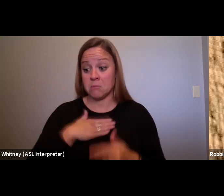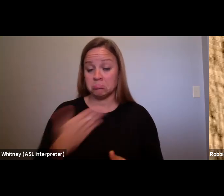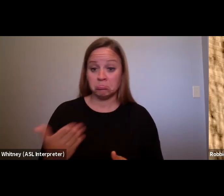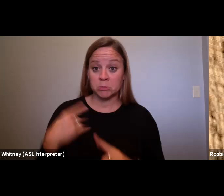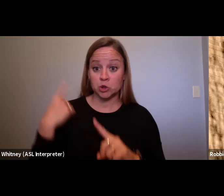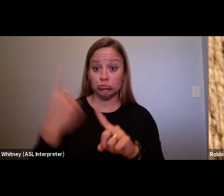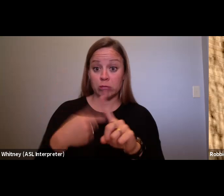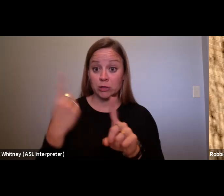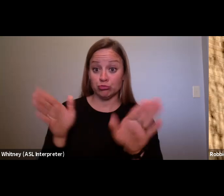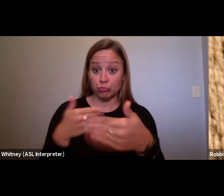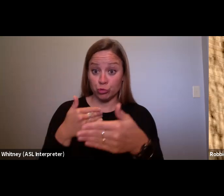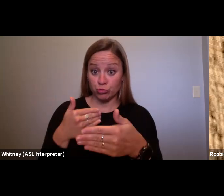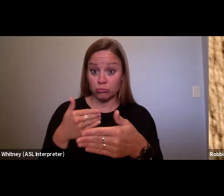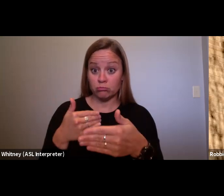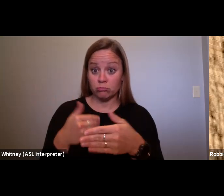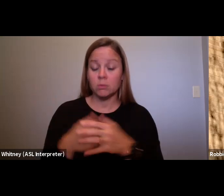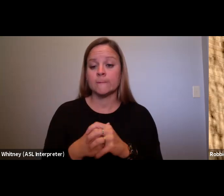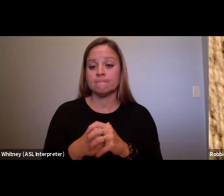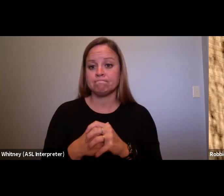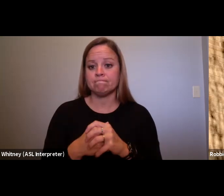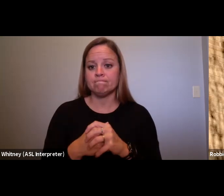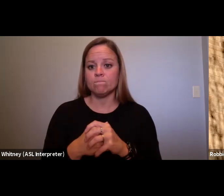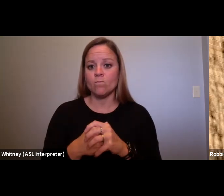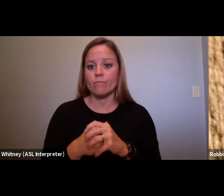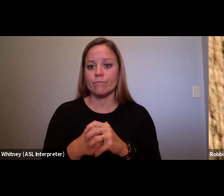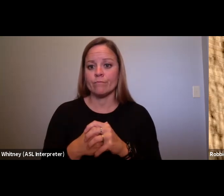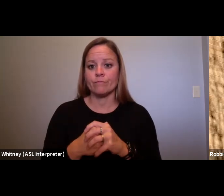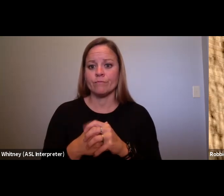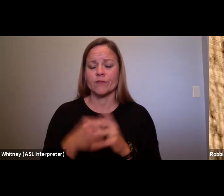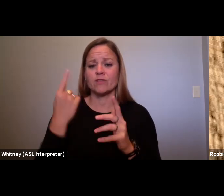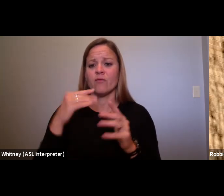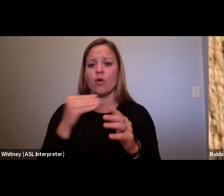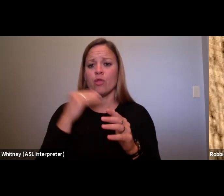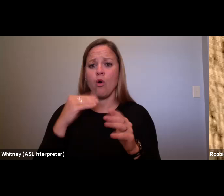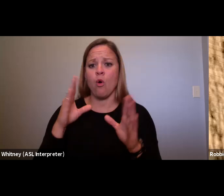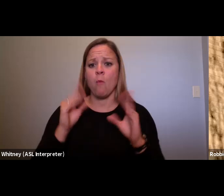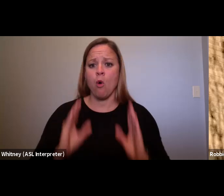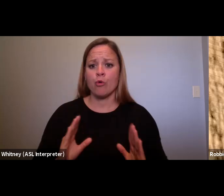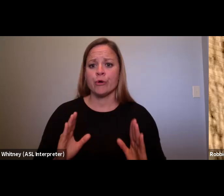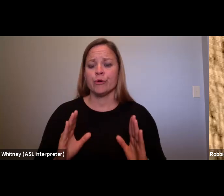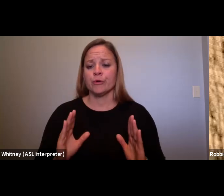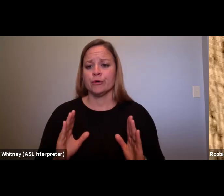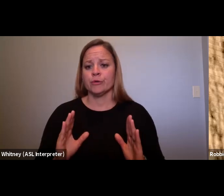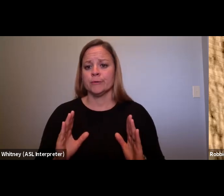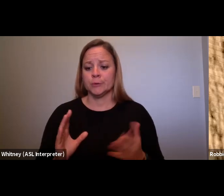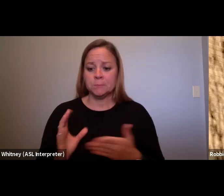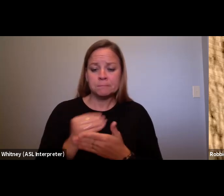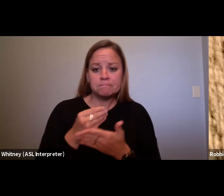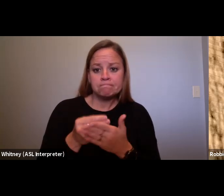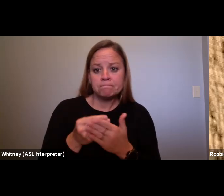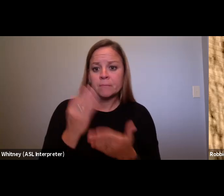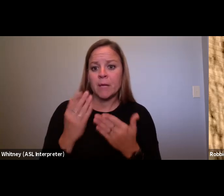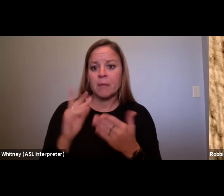a room to someone in order for that homeowner to like supplement, you know, whether it's